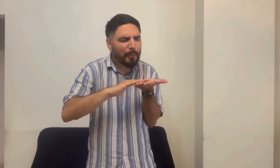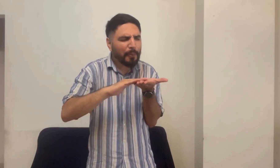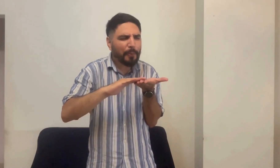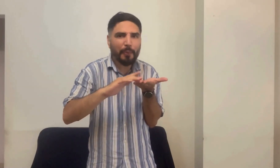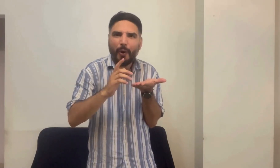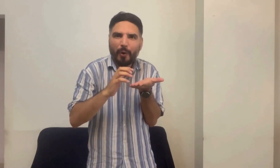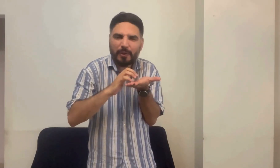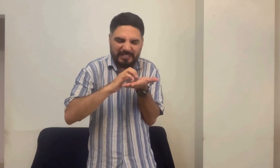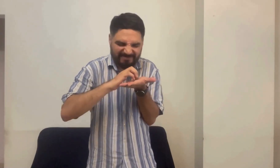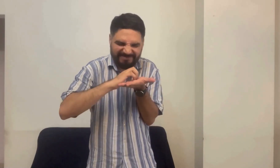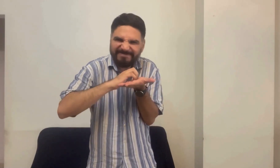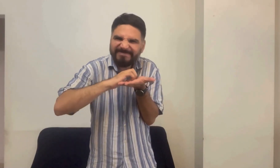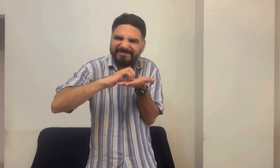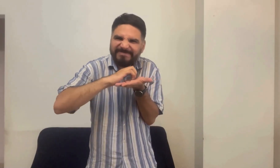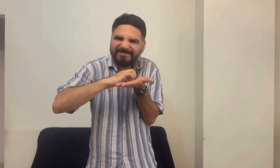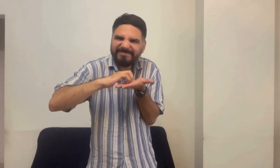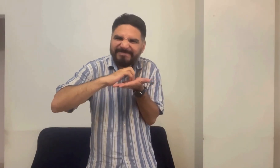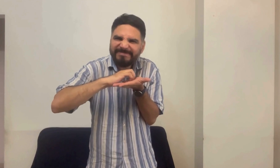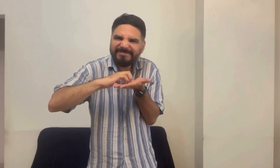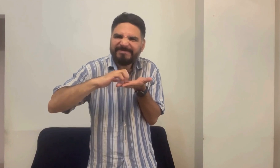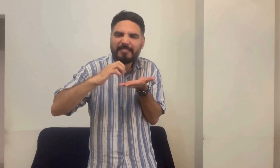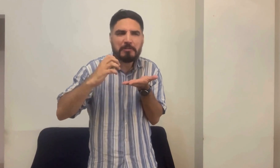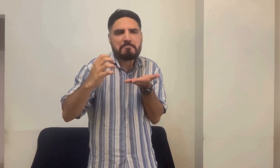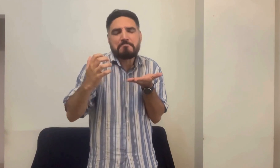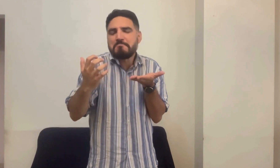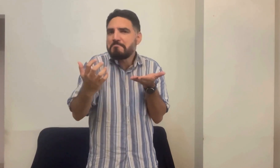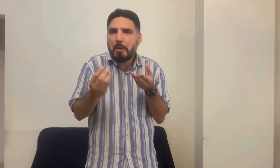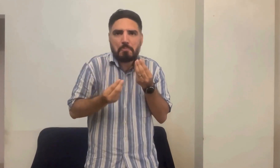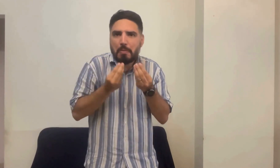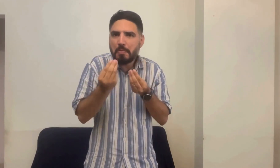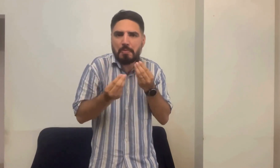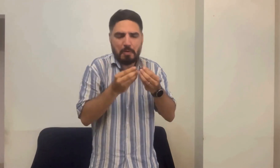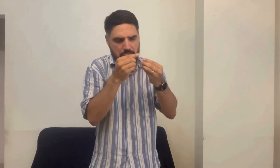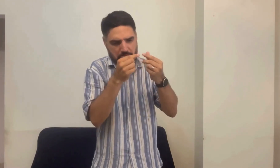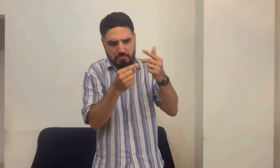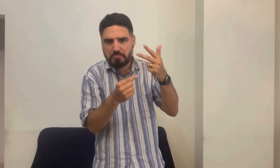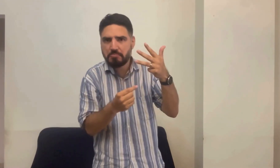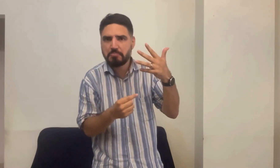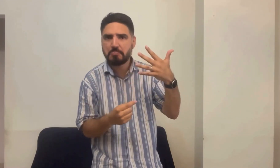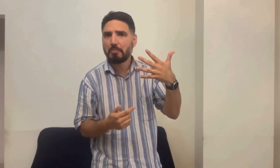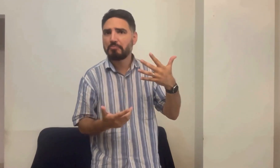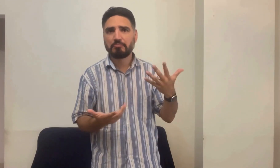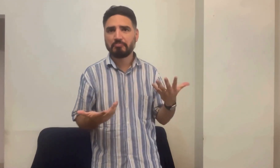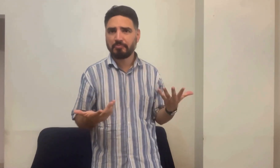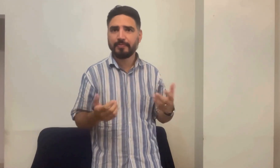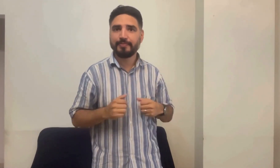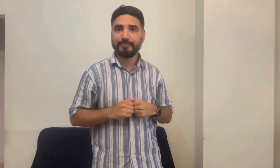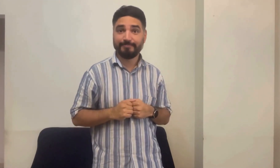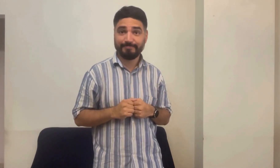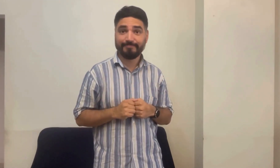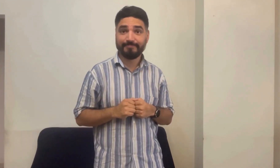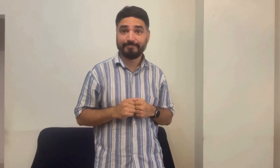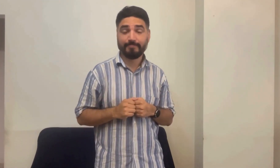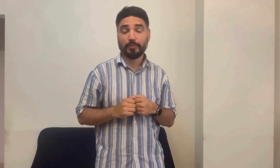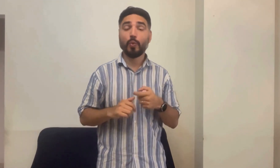be soft or maybe a bit rough. There are different ways to describe an object. That's the